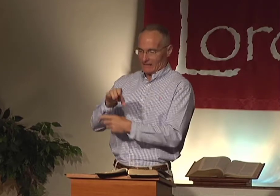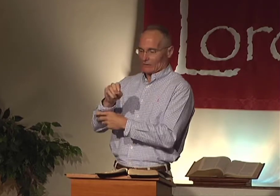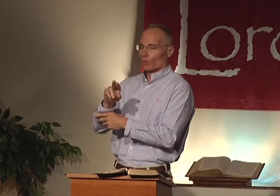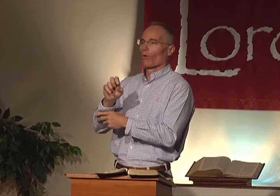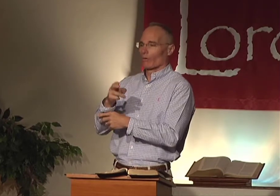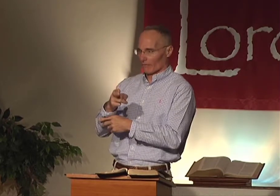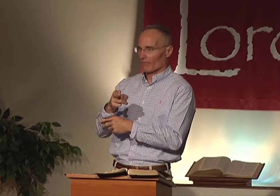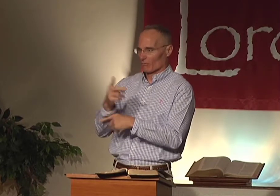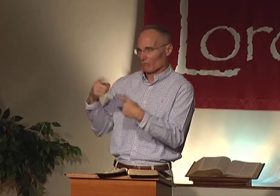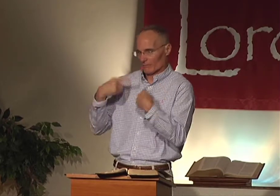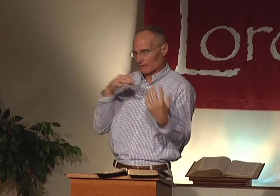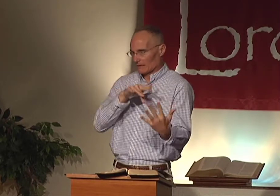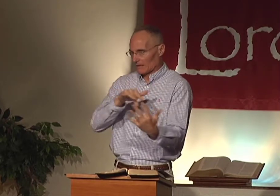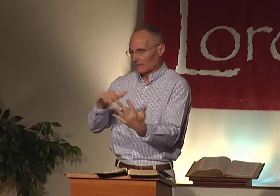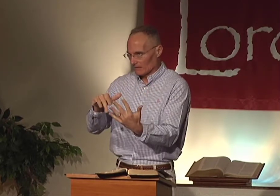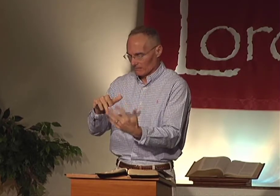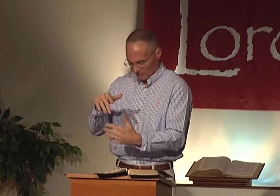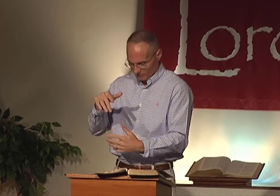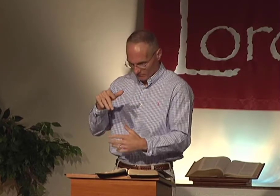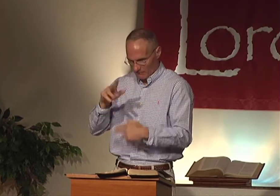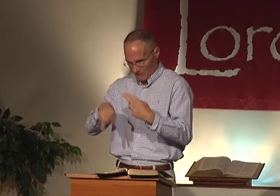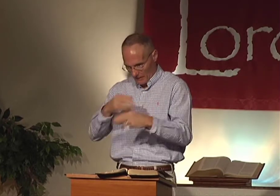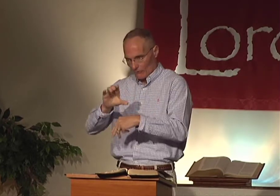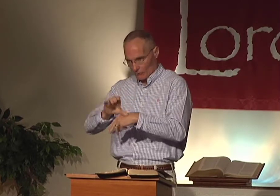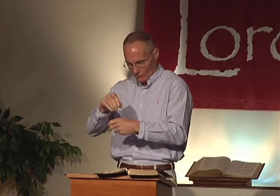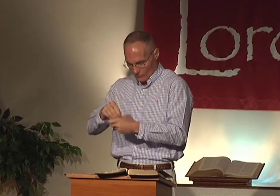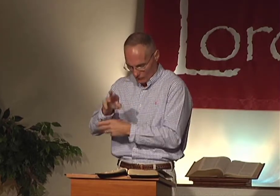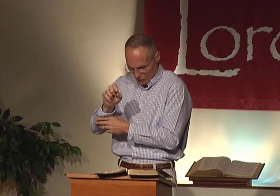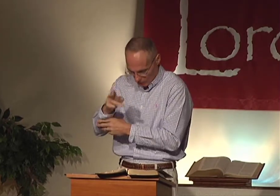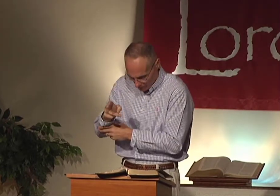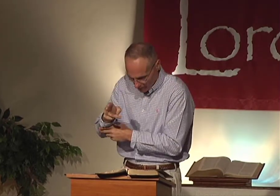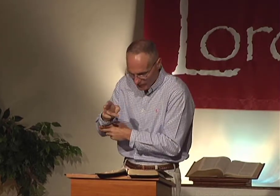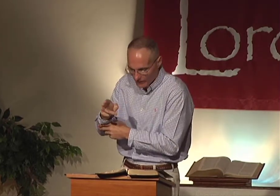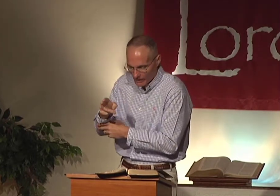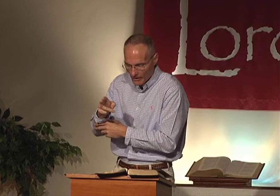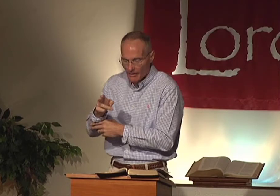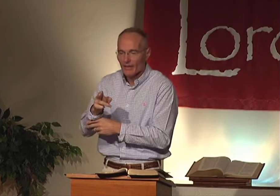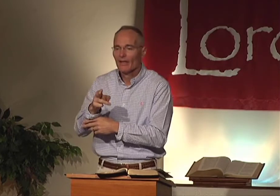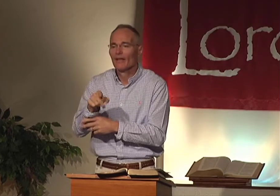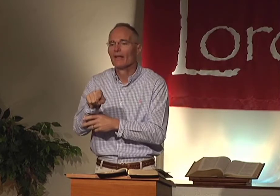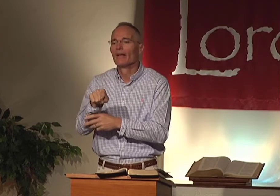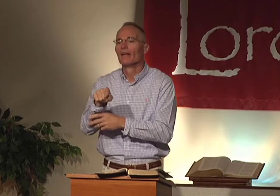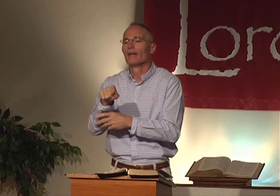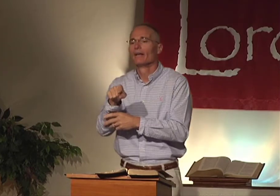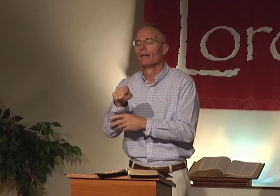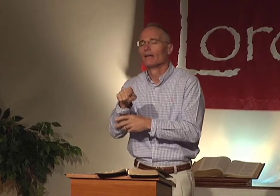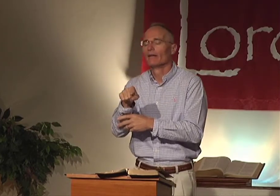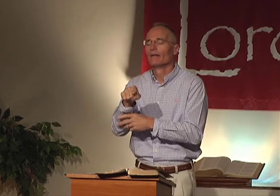The church here in Corinth that we've been studying, talking about the church in Corinth for the last few weeks,